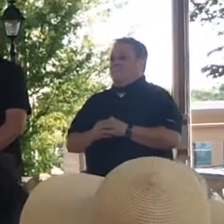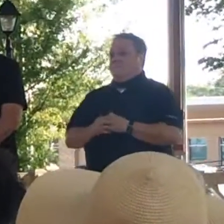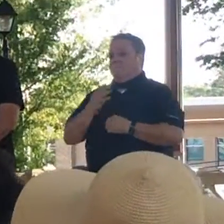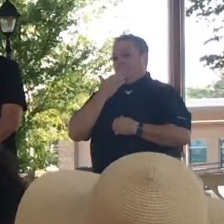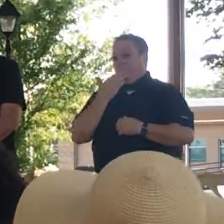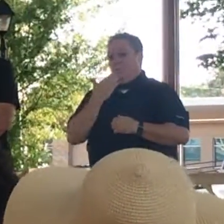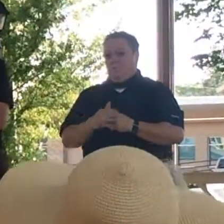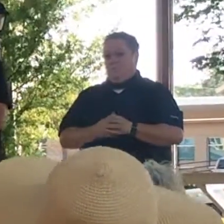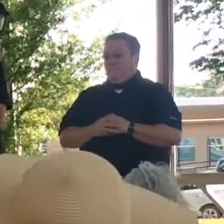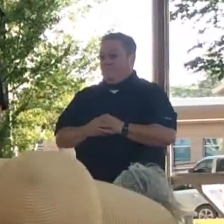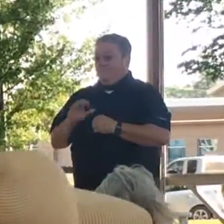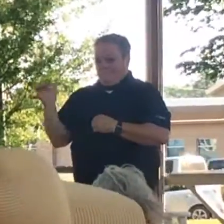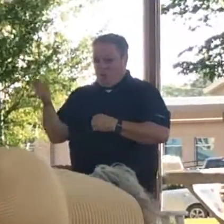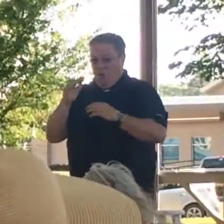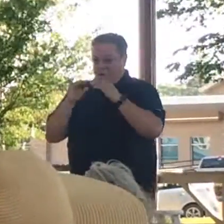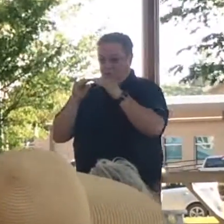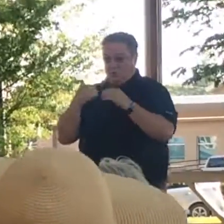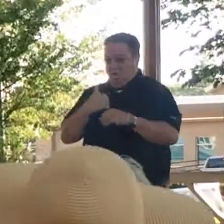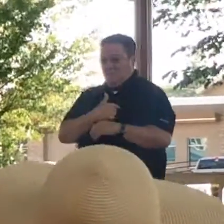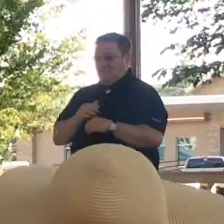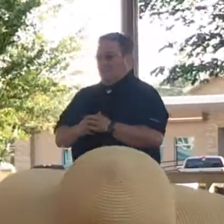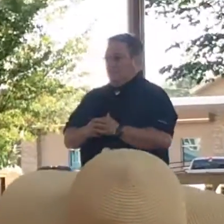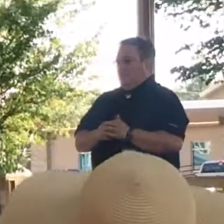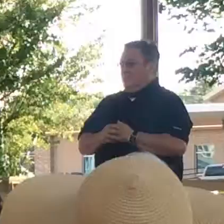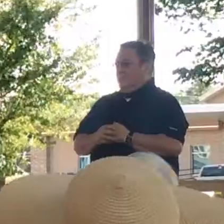thank you. And you're all equal to us.